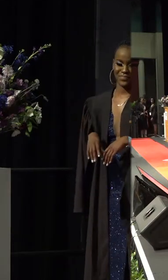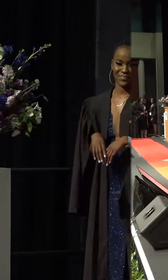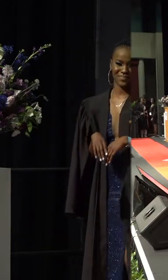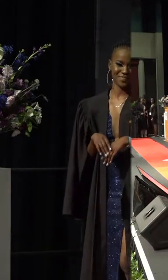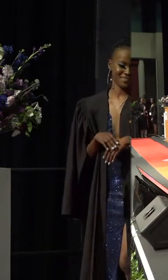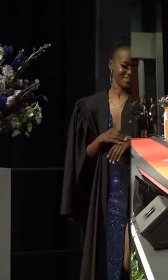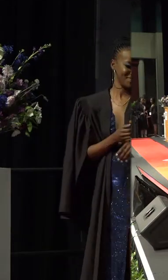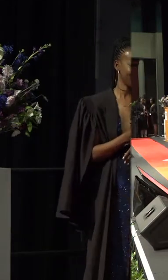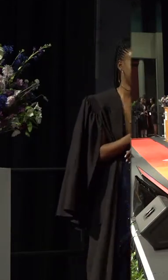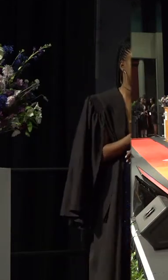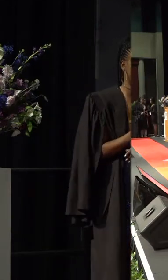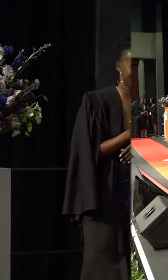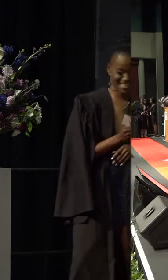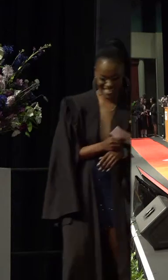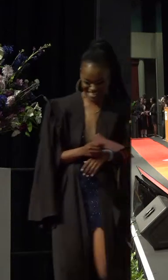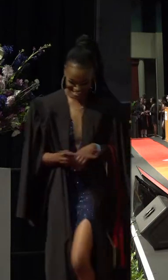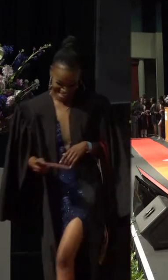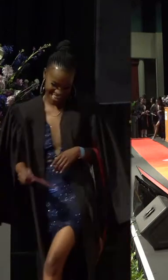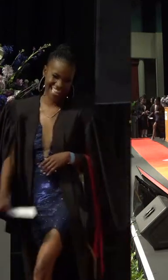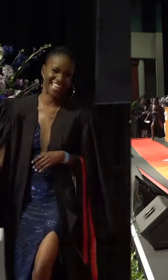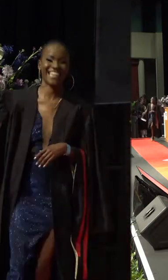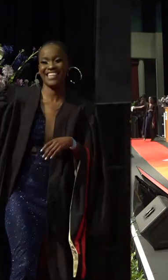Nontuthuko Shezi.